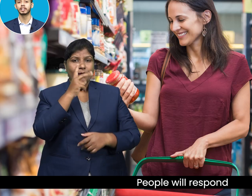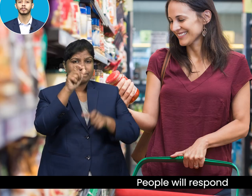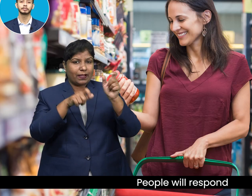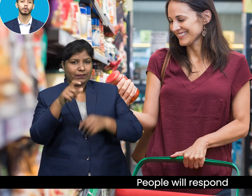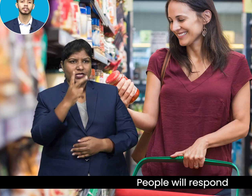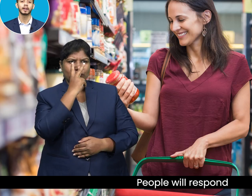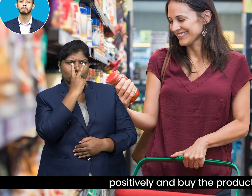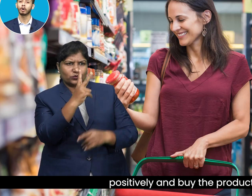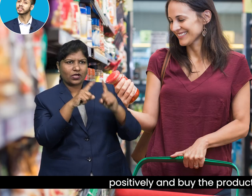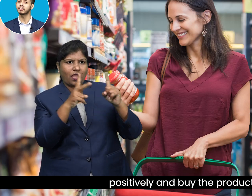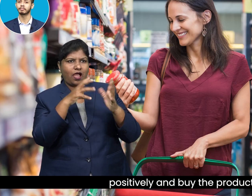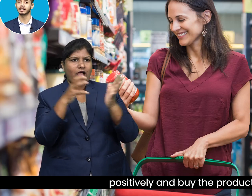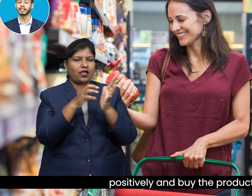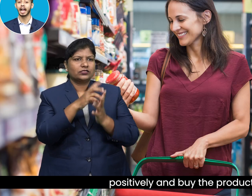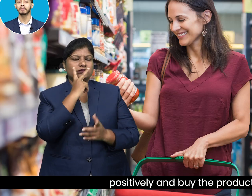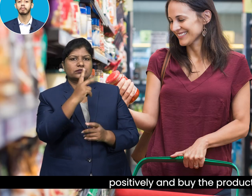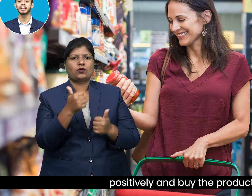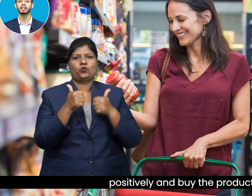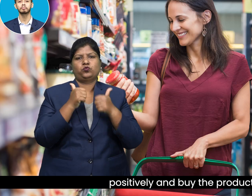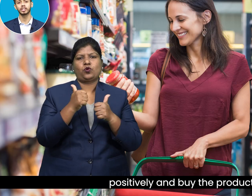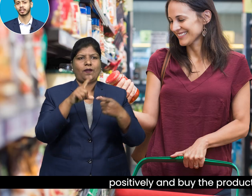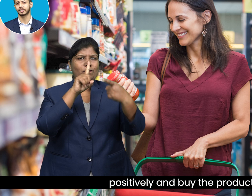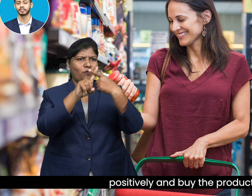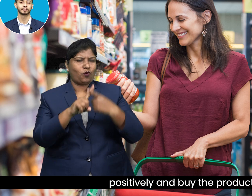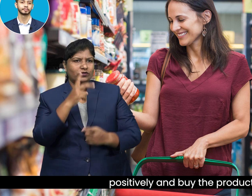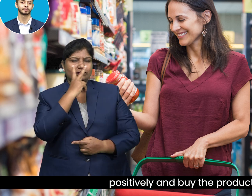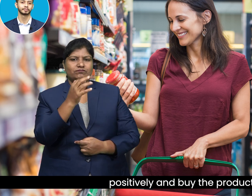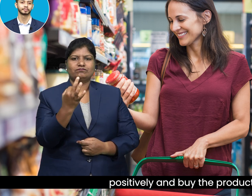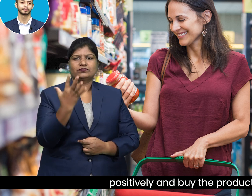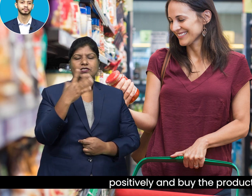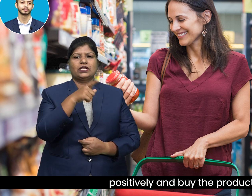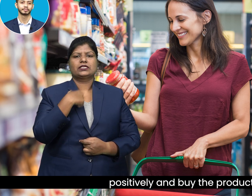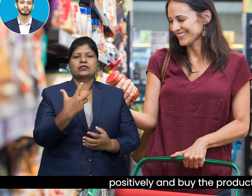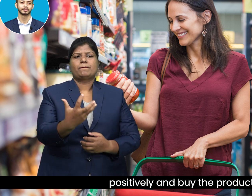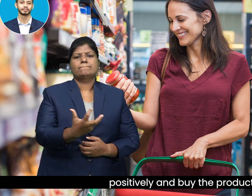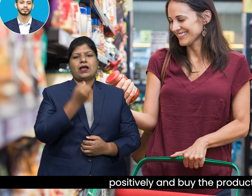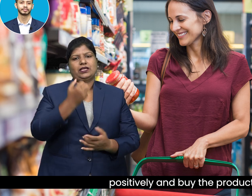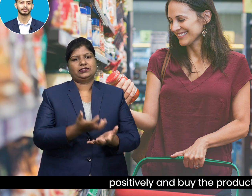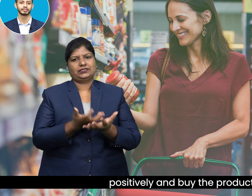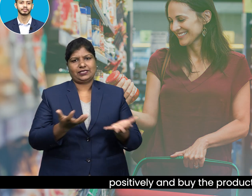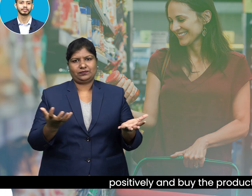People will respond positively and buy the product.